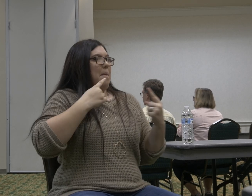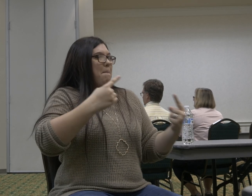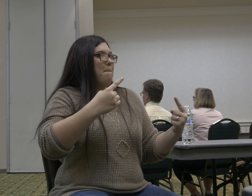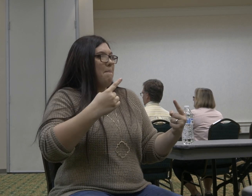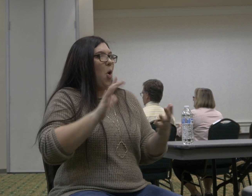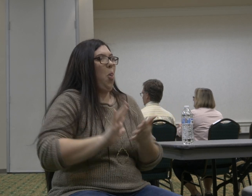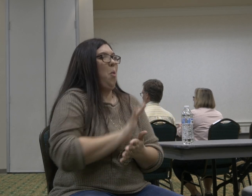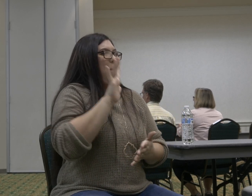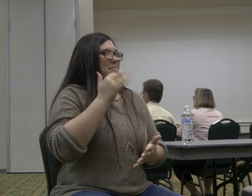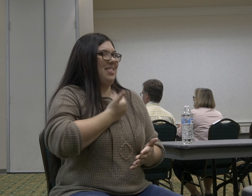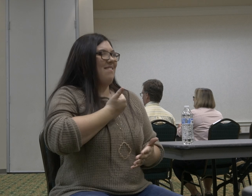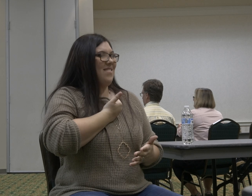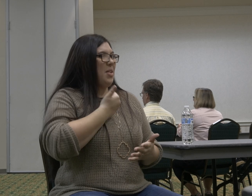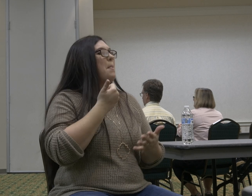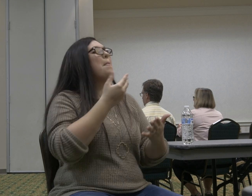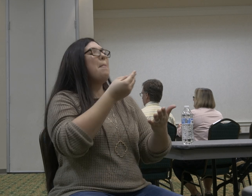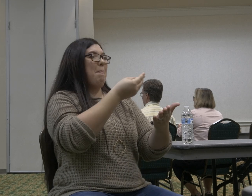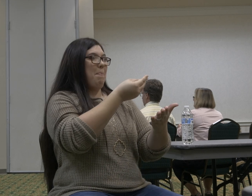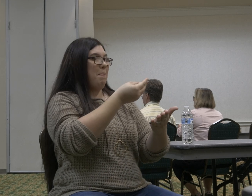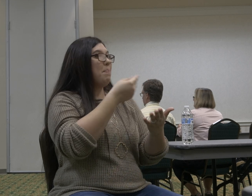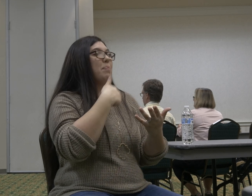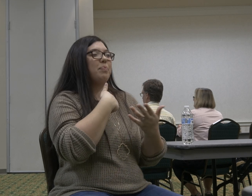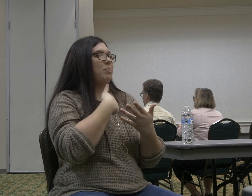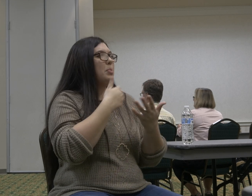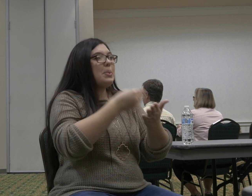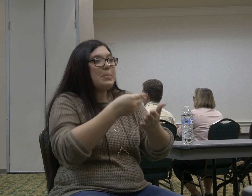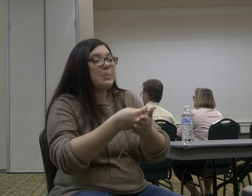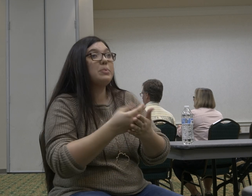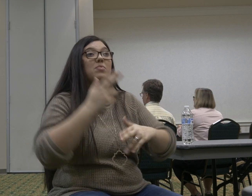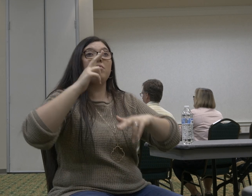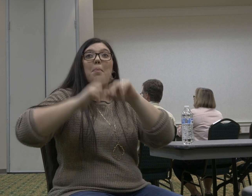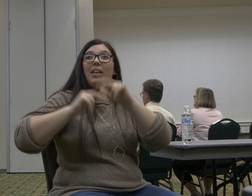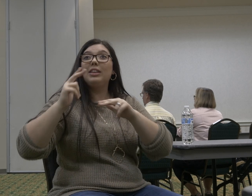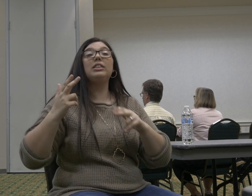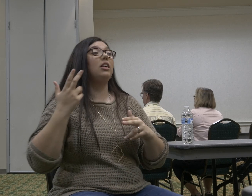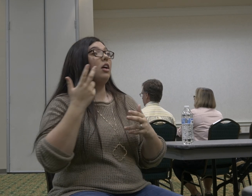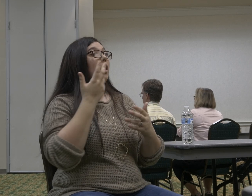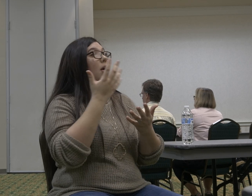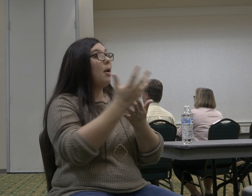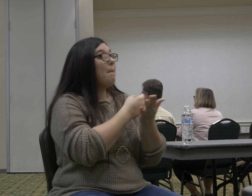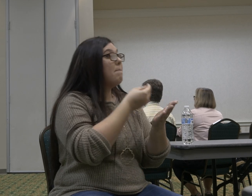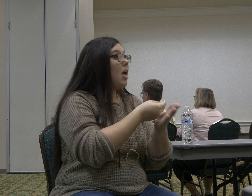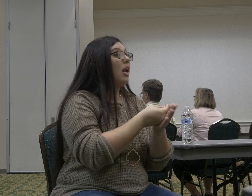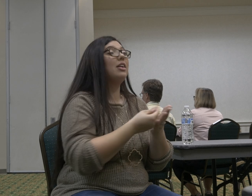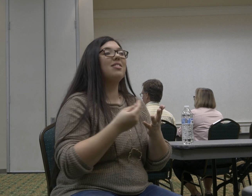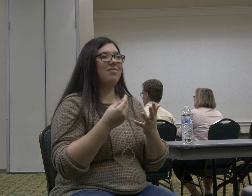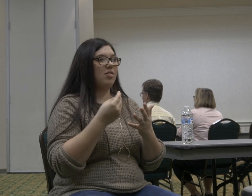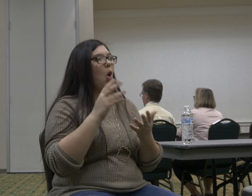in numbers. She glories in buildings. She glories in collections. And she glories in herself.